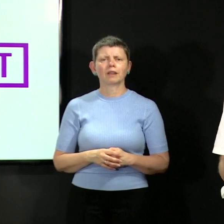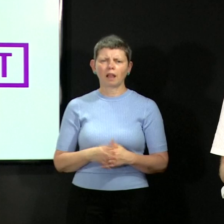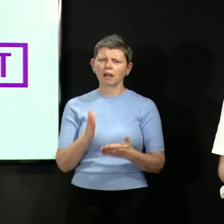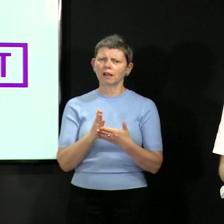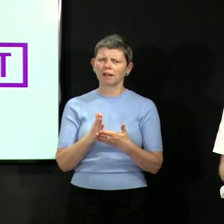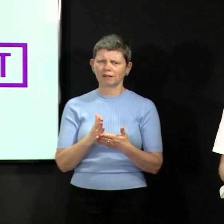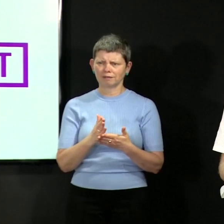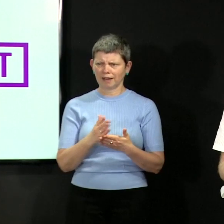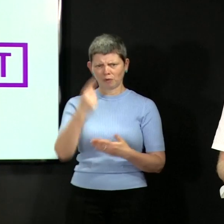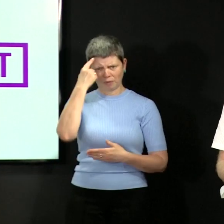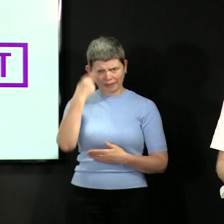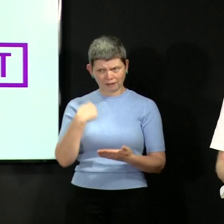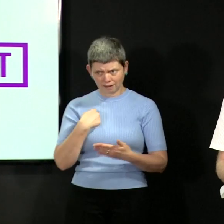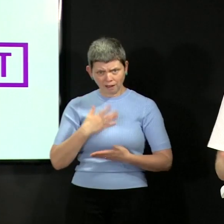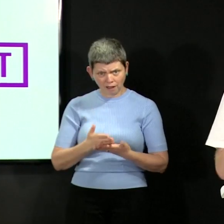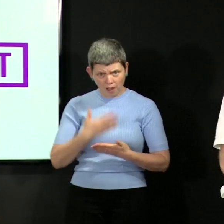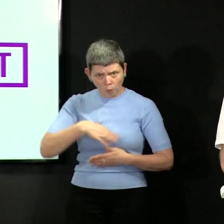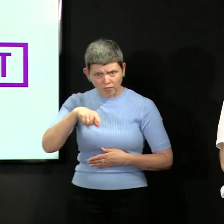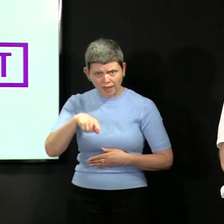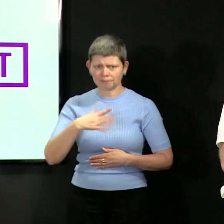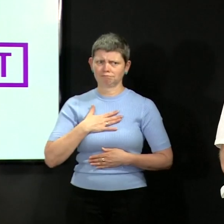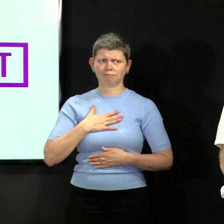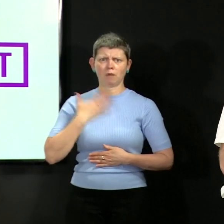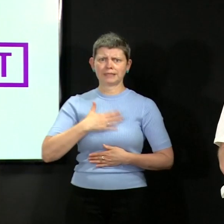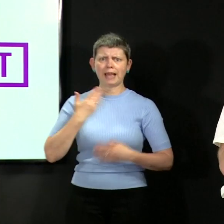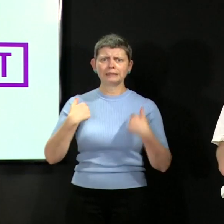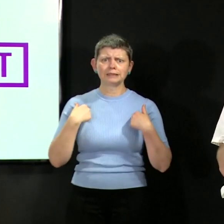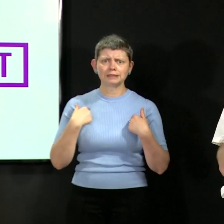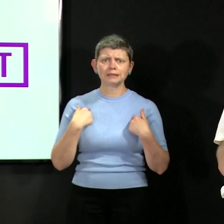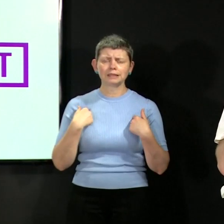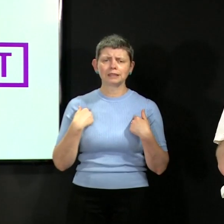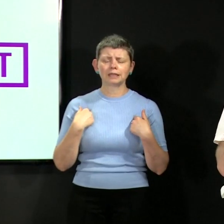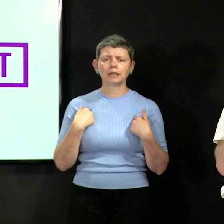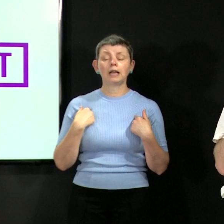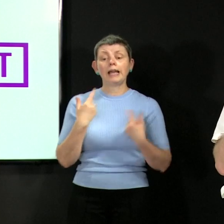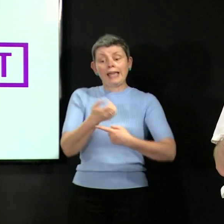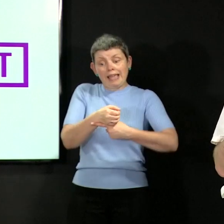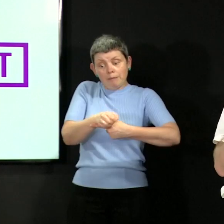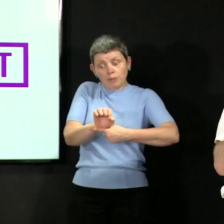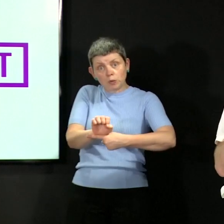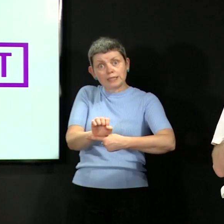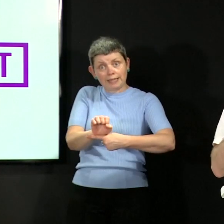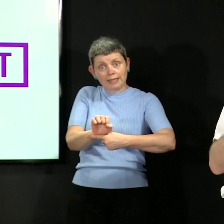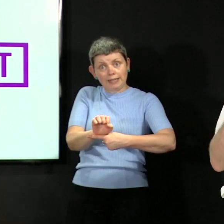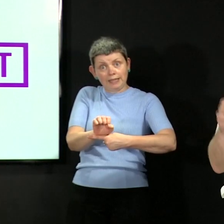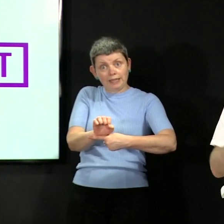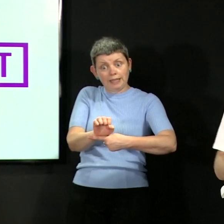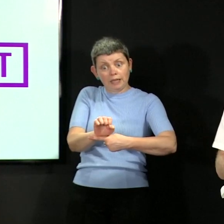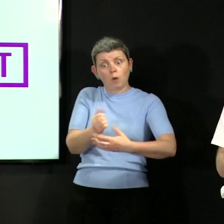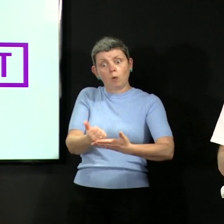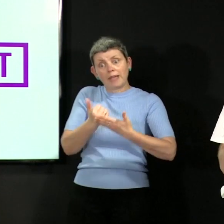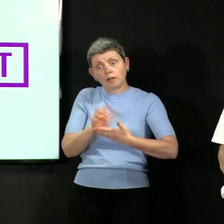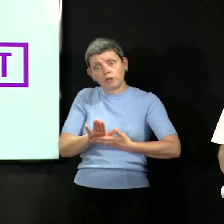upsetting, in fact. The suggestion that immunity will be helpful for the virus and the pandemic going